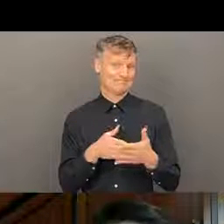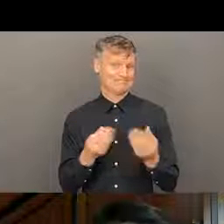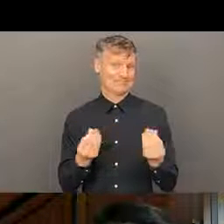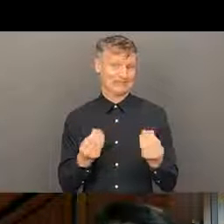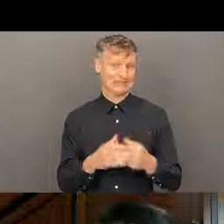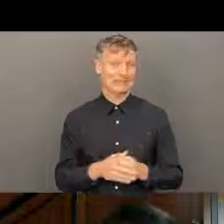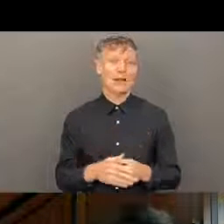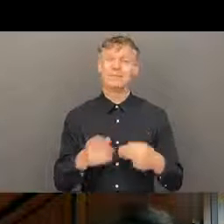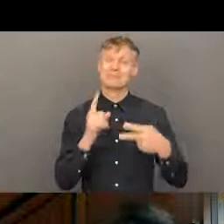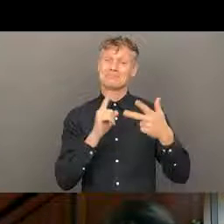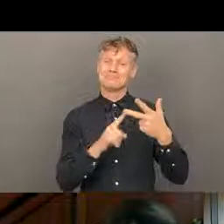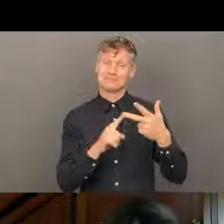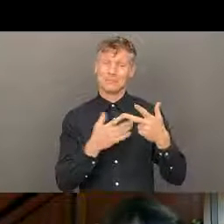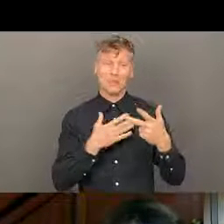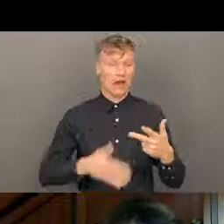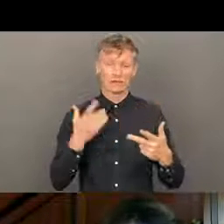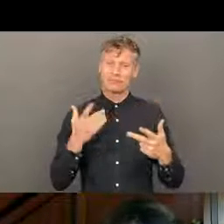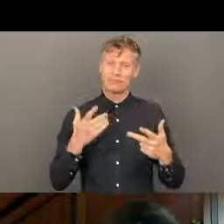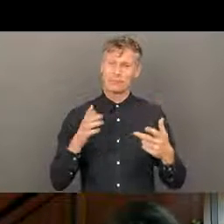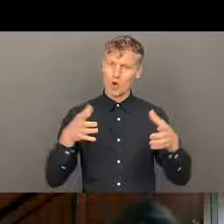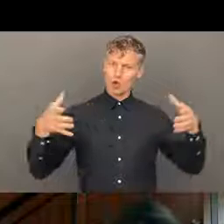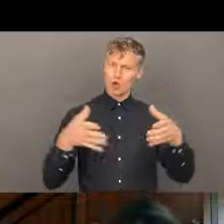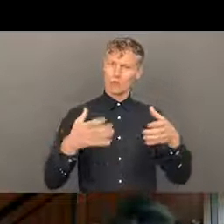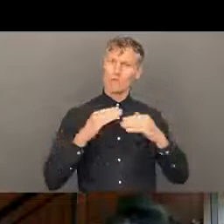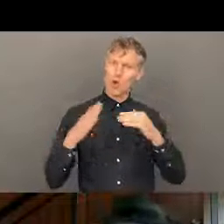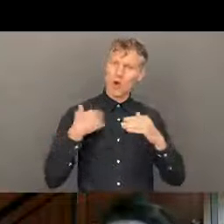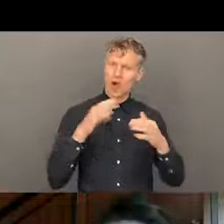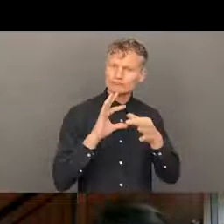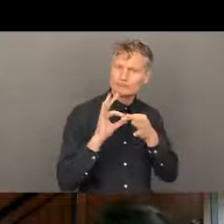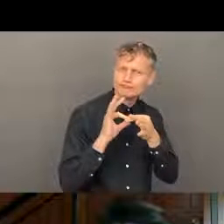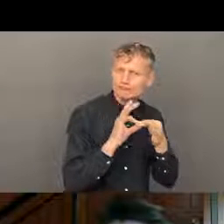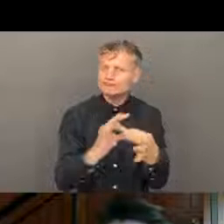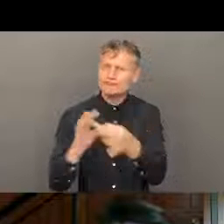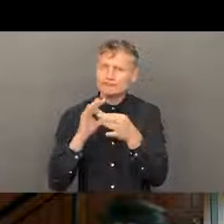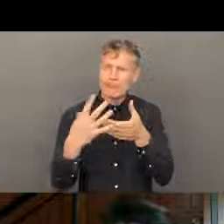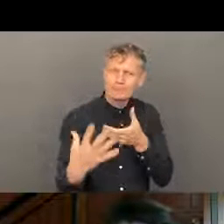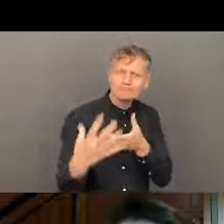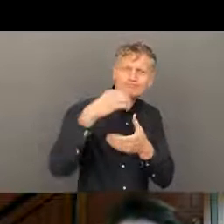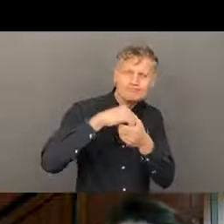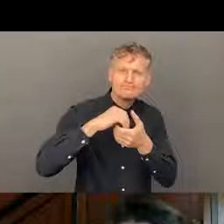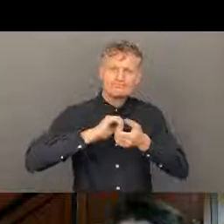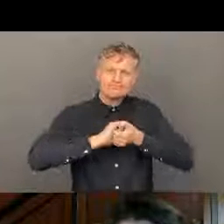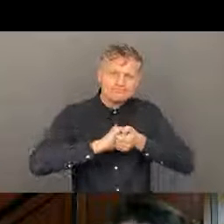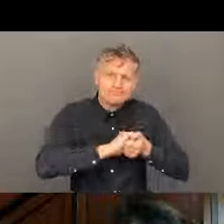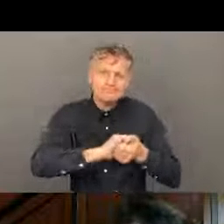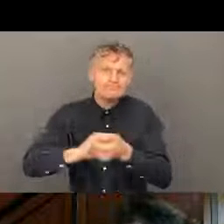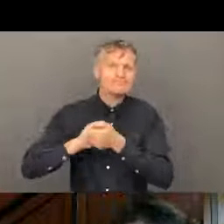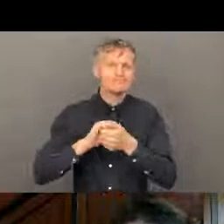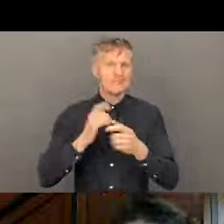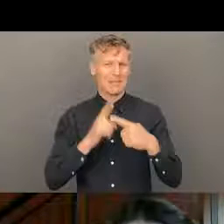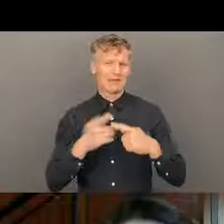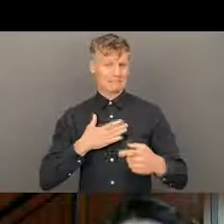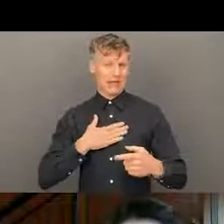an inclusive and collaborative group who involve all the staff, the volunteer, and also all the